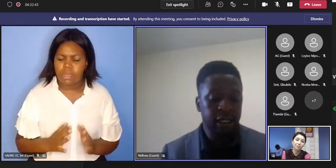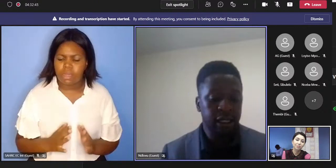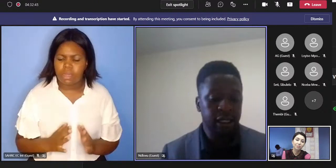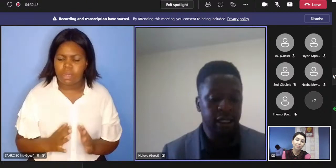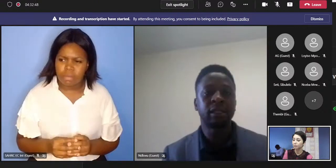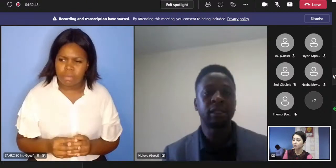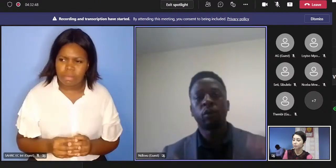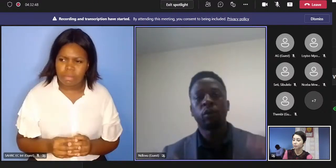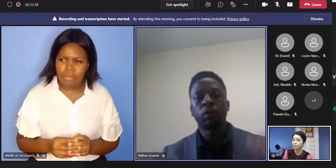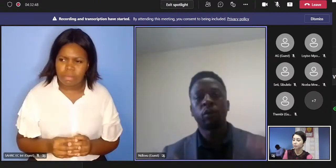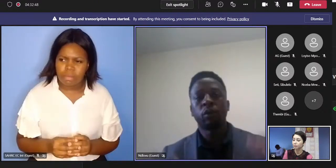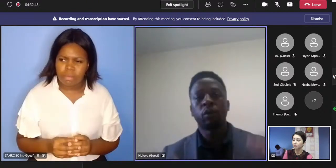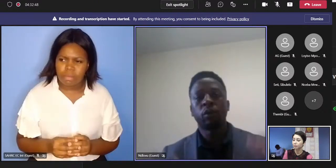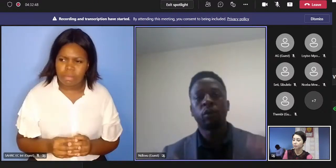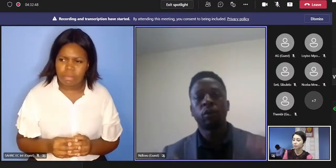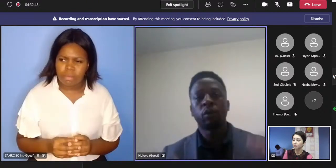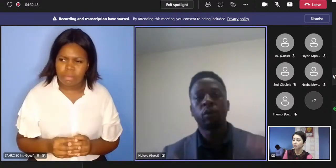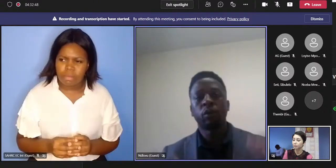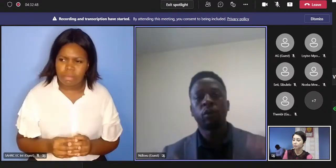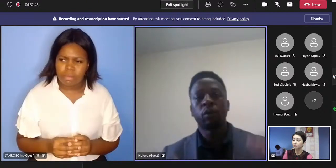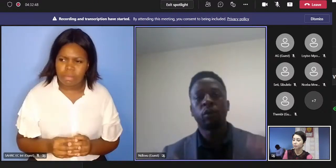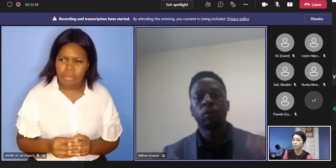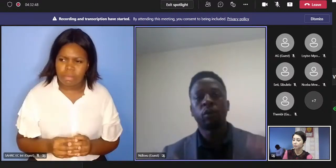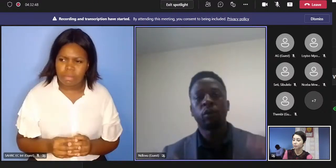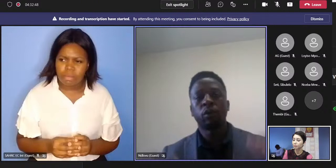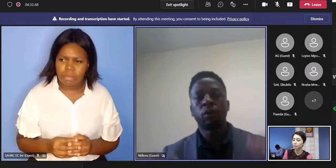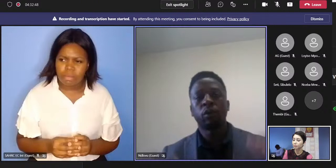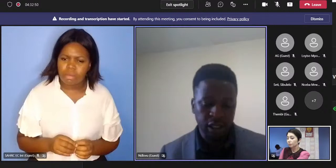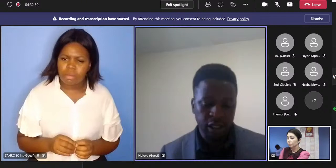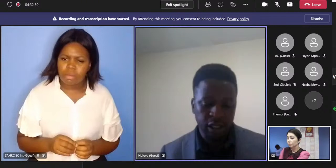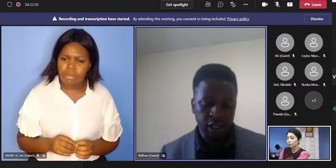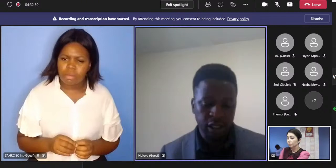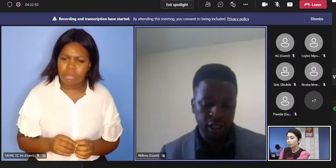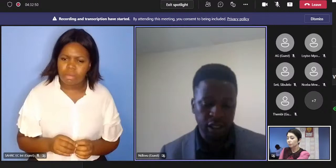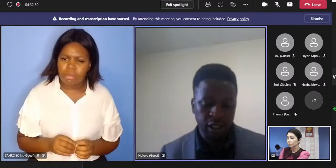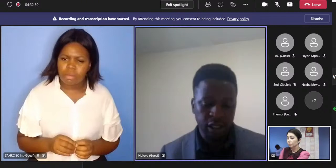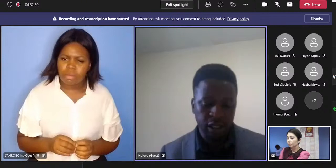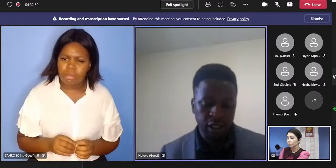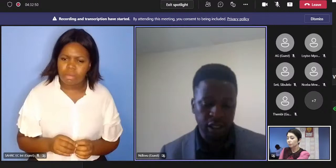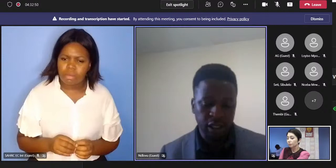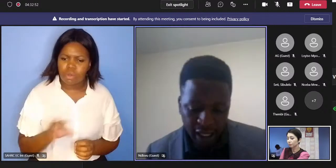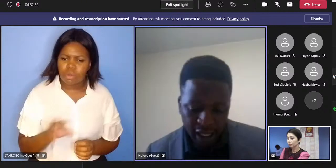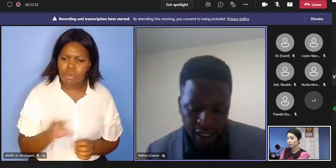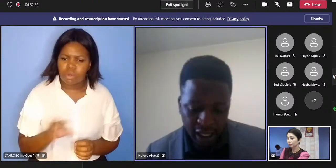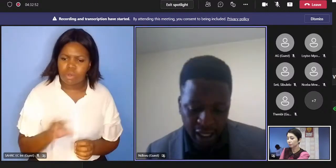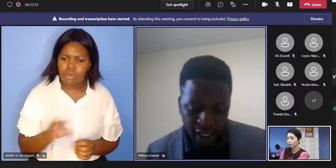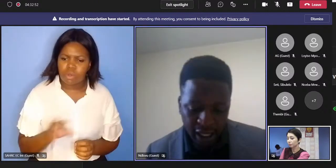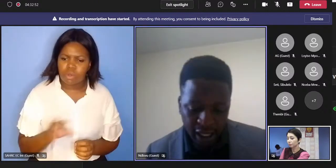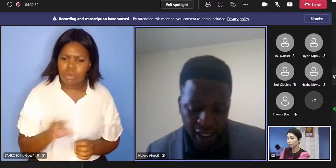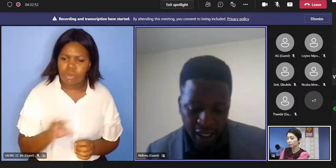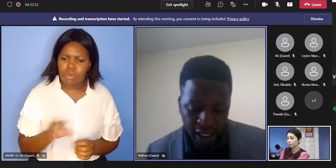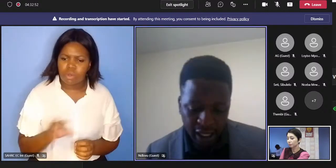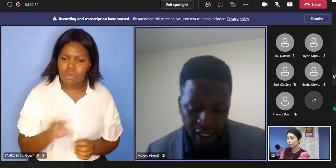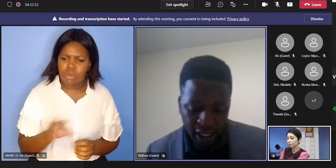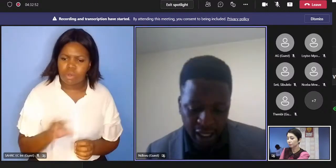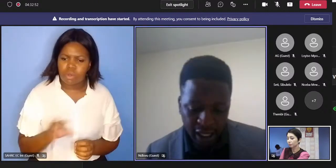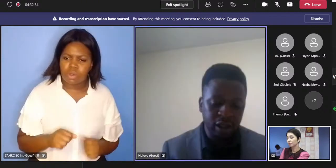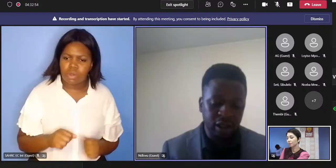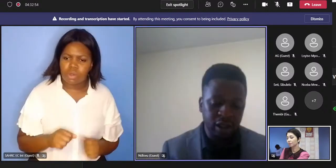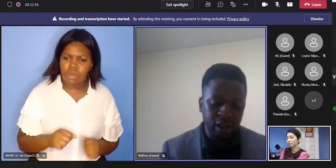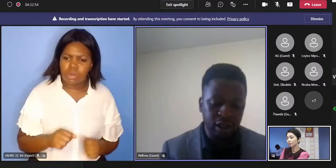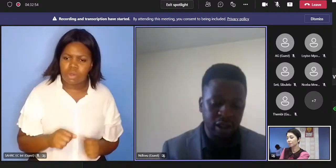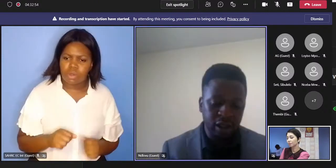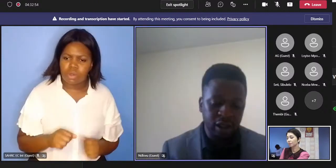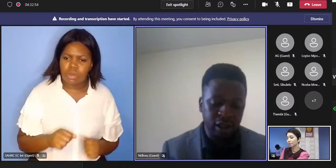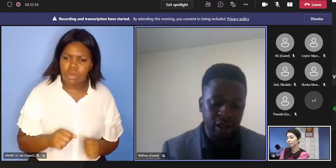department, from the national to the provincial, all the way to the schools. And now maybe Advocate will add onto that, but also maybe on this